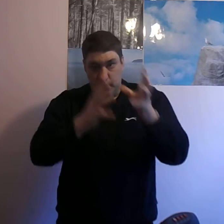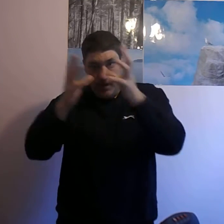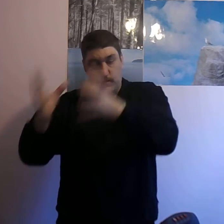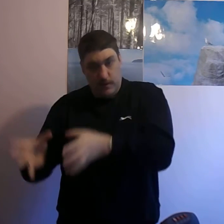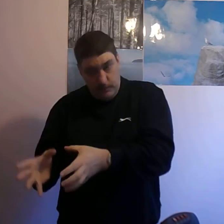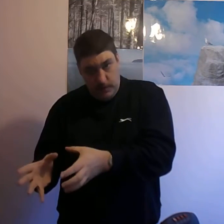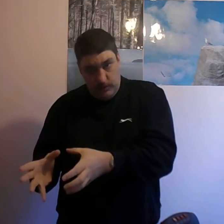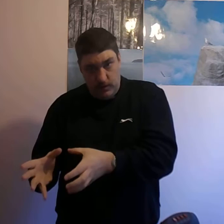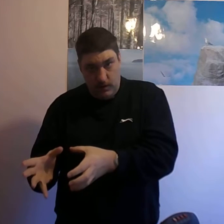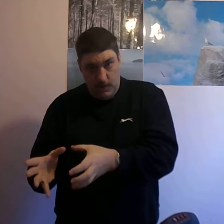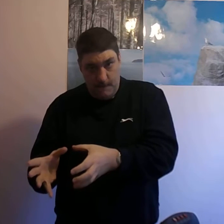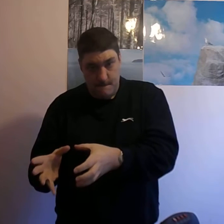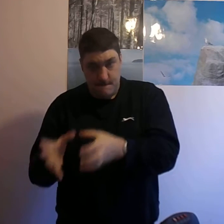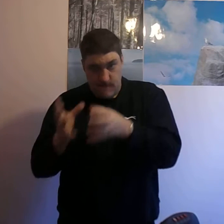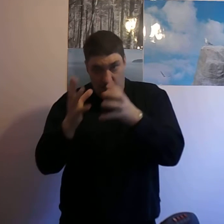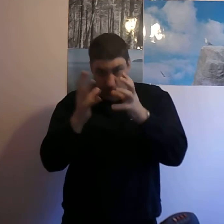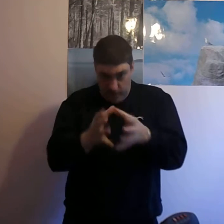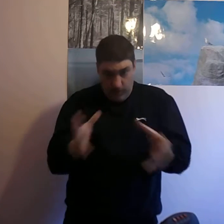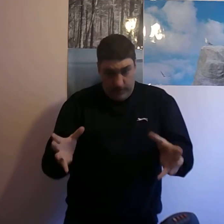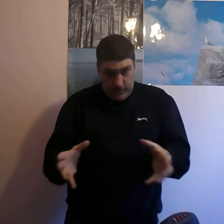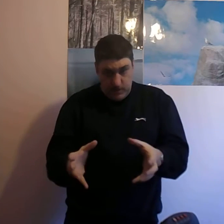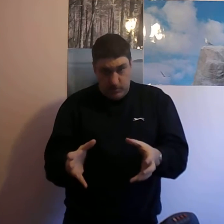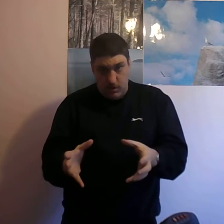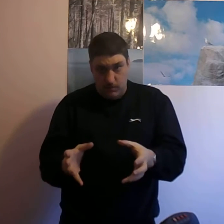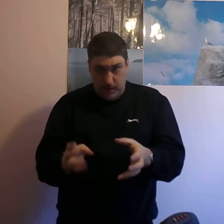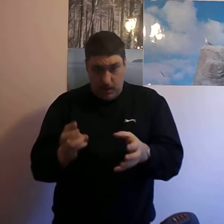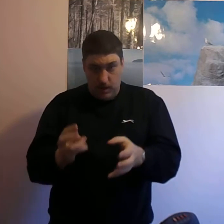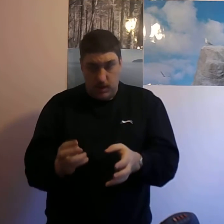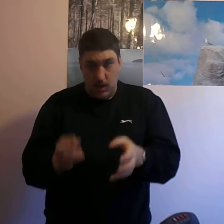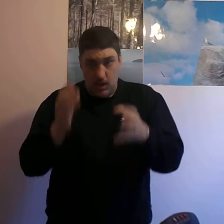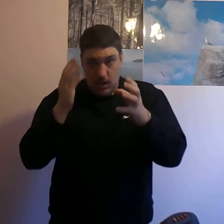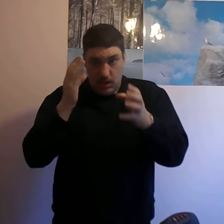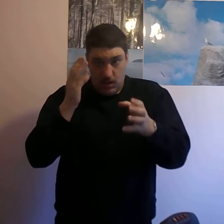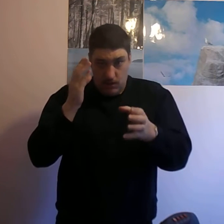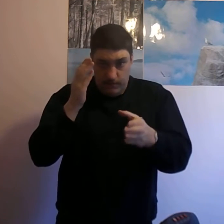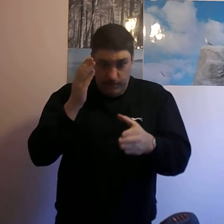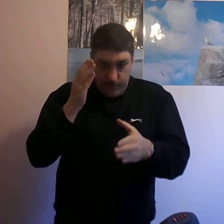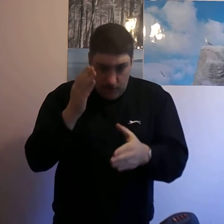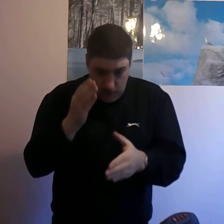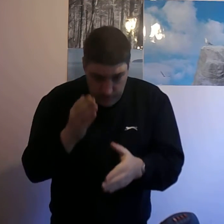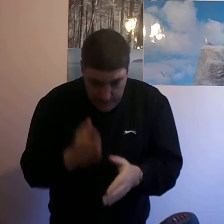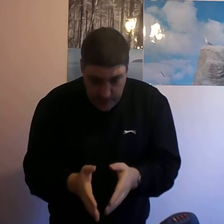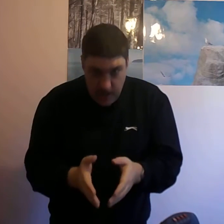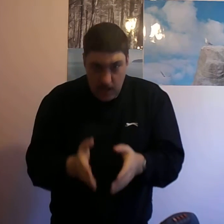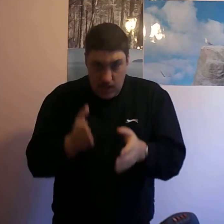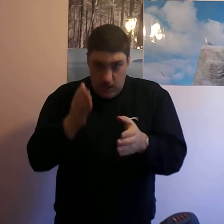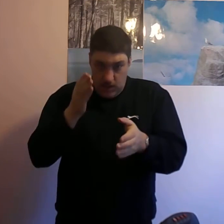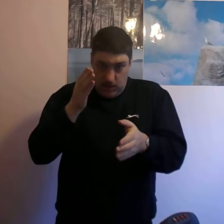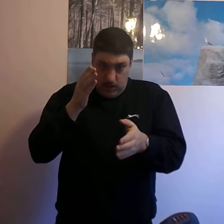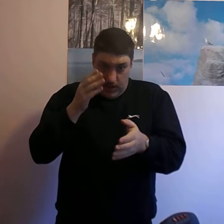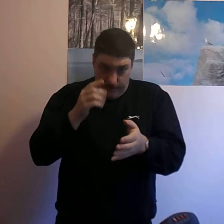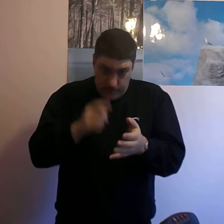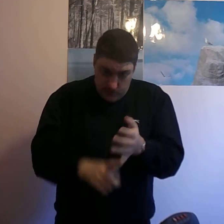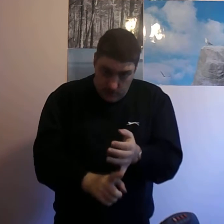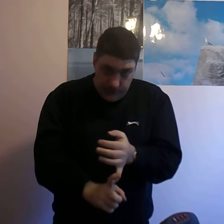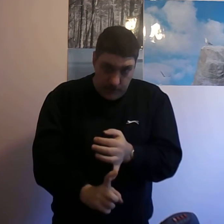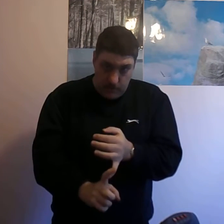into a computer. Now we know that this is true because they have recordings of